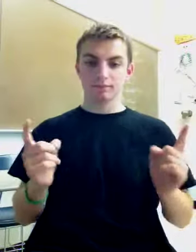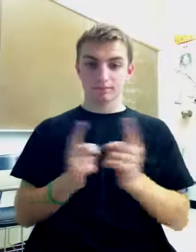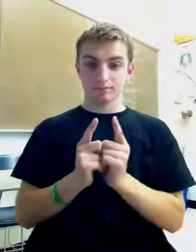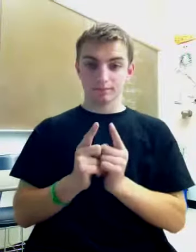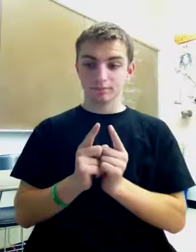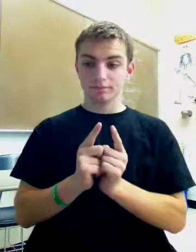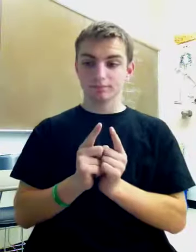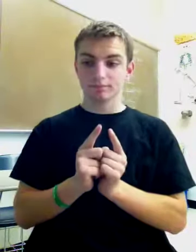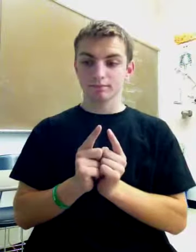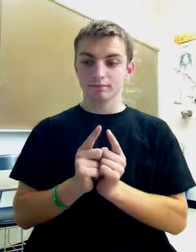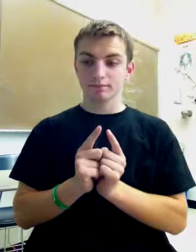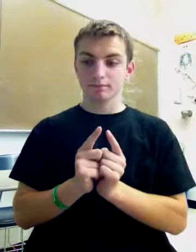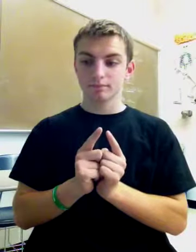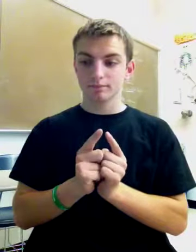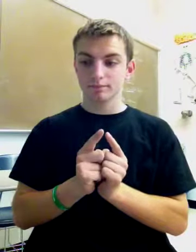got the elf horn.